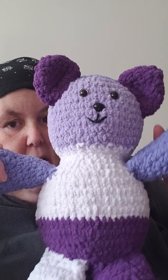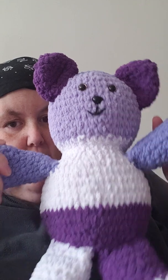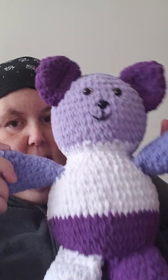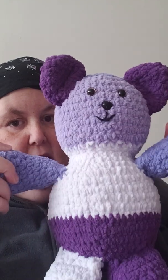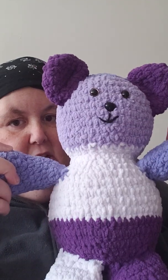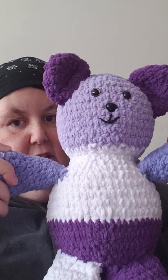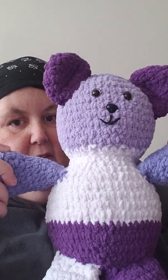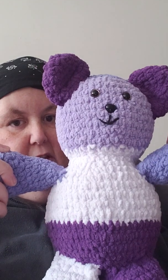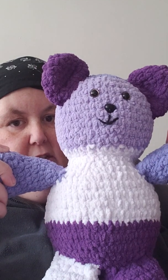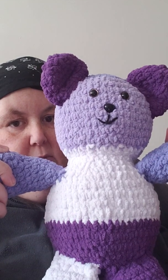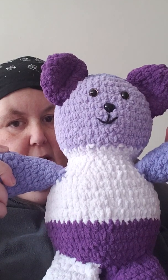maybe I'll just leave this one